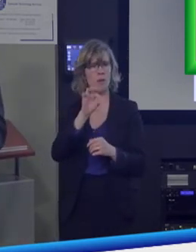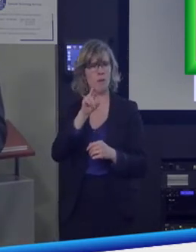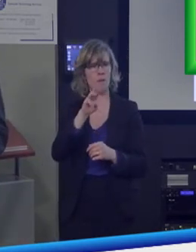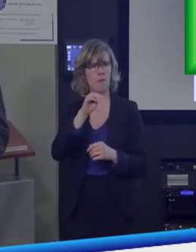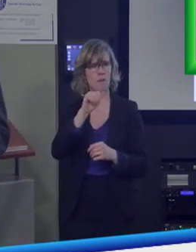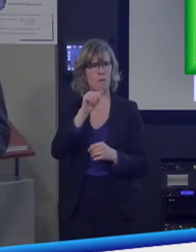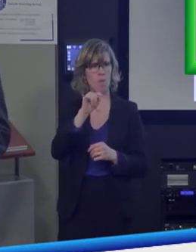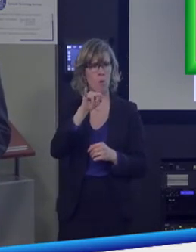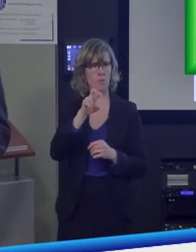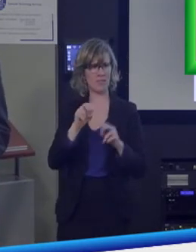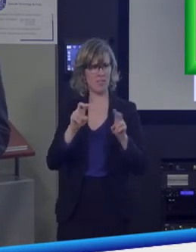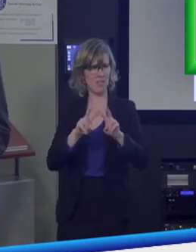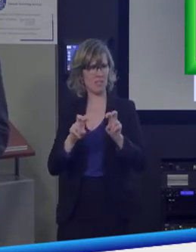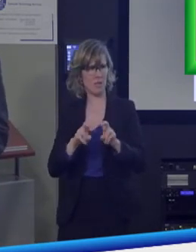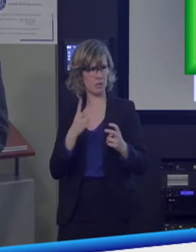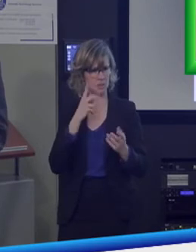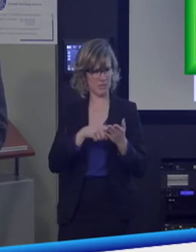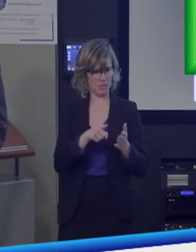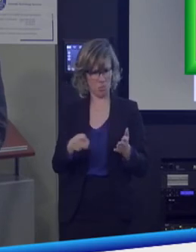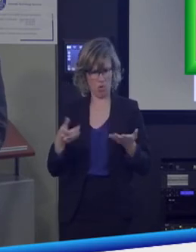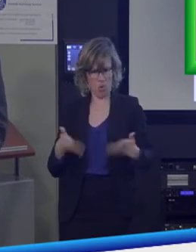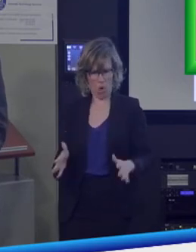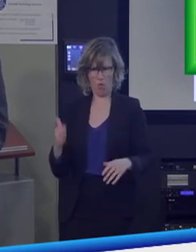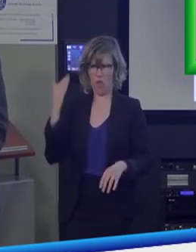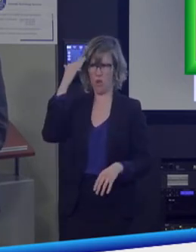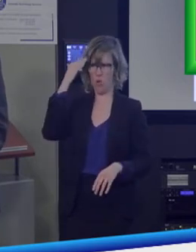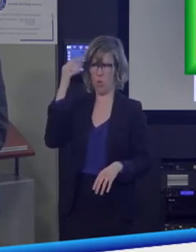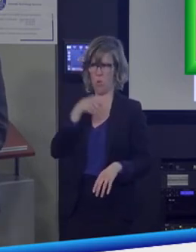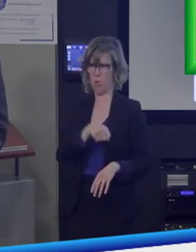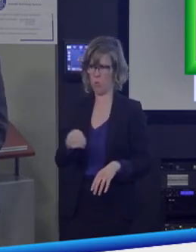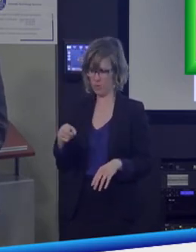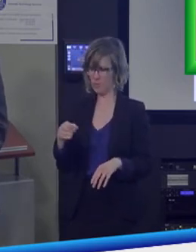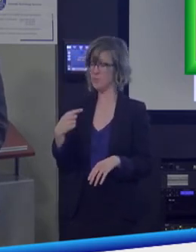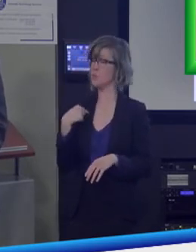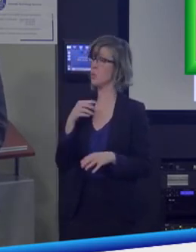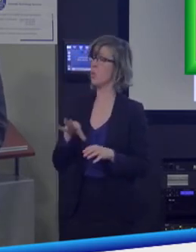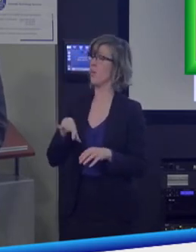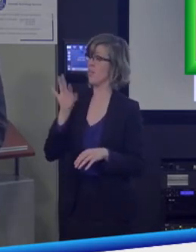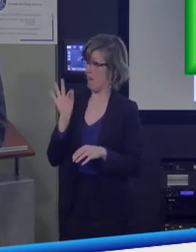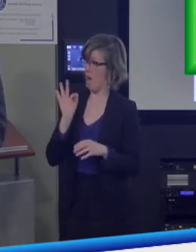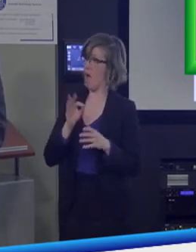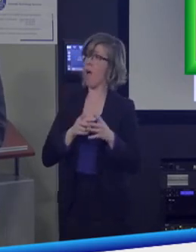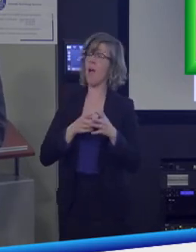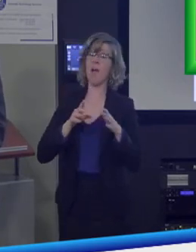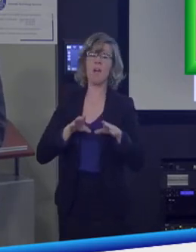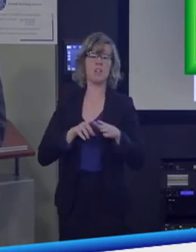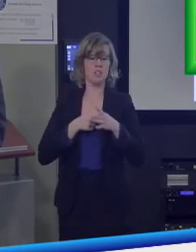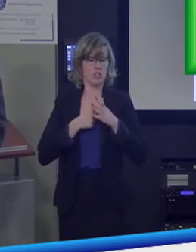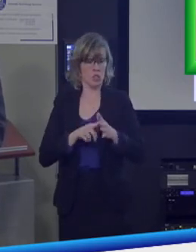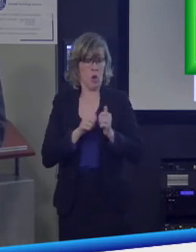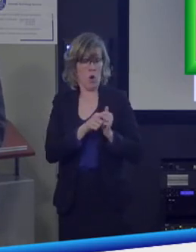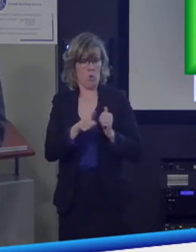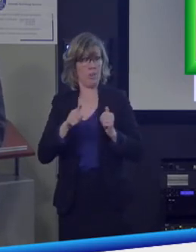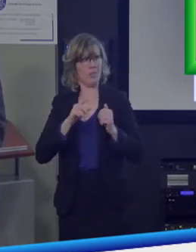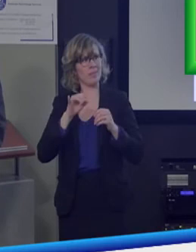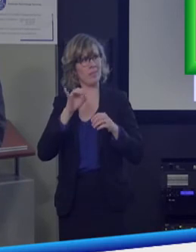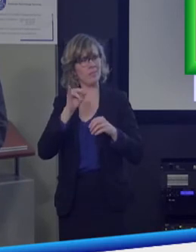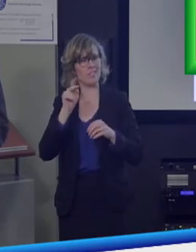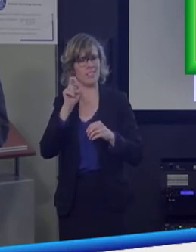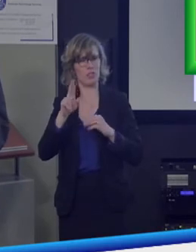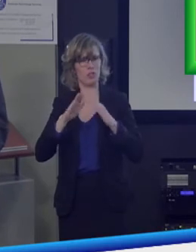of educational research. And what we found was that we started out with these inner city kids, they're doing terribly. I